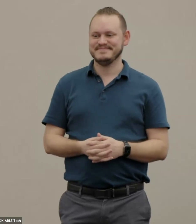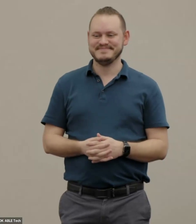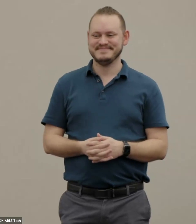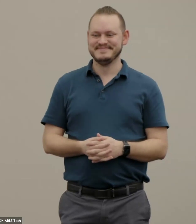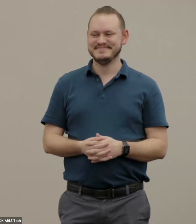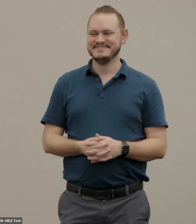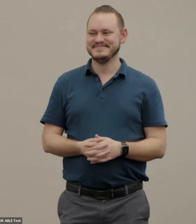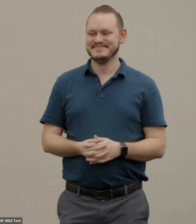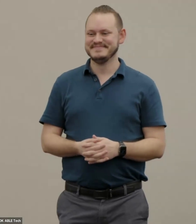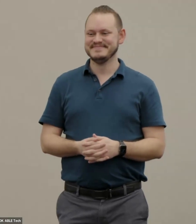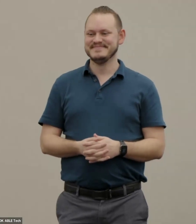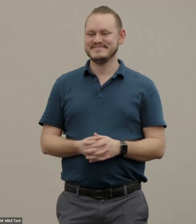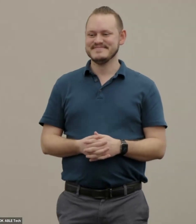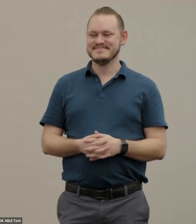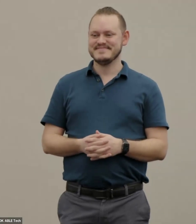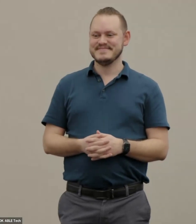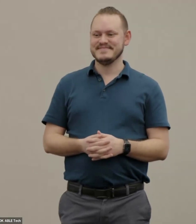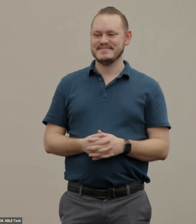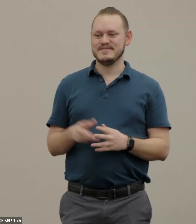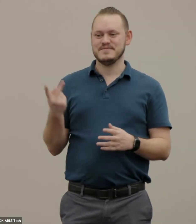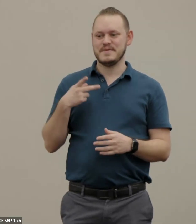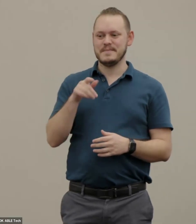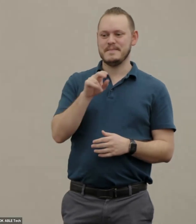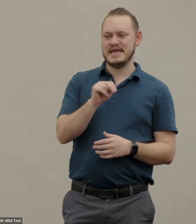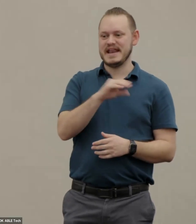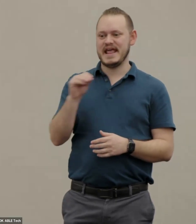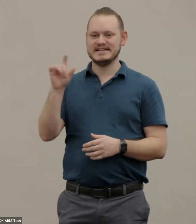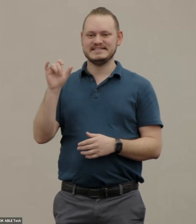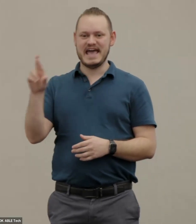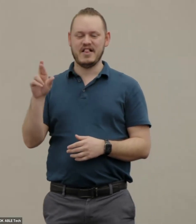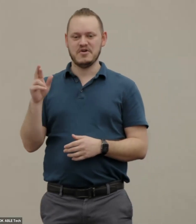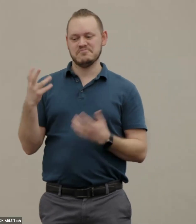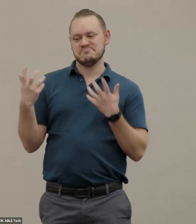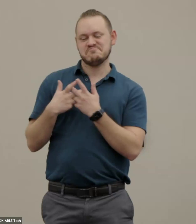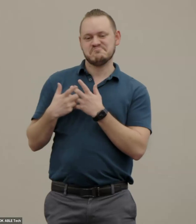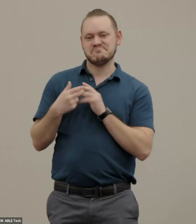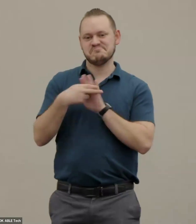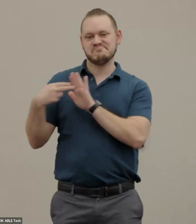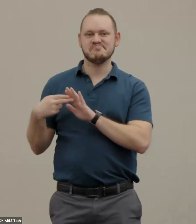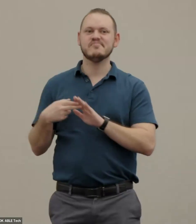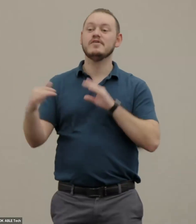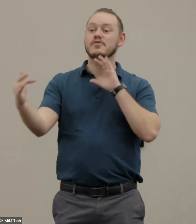I love talking with people. You guys can reach out to me at